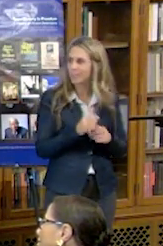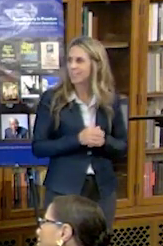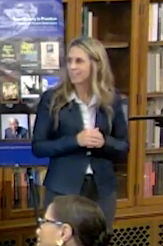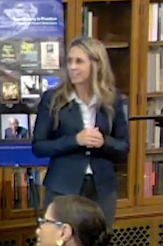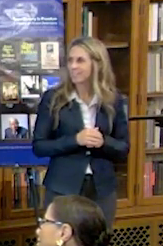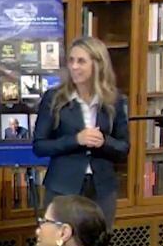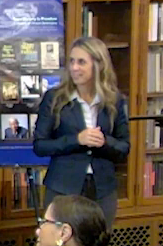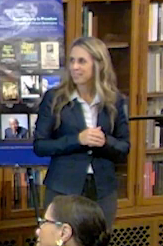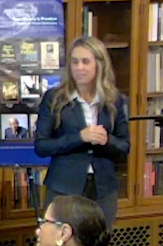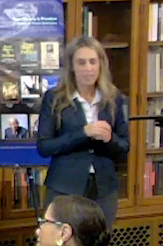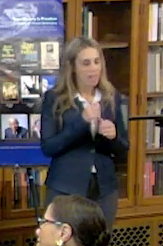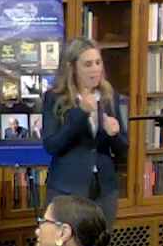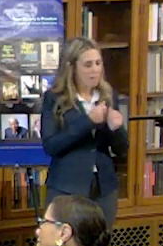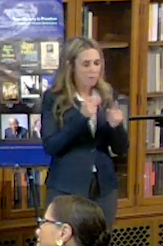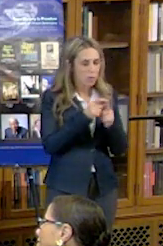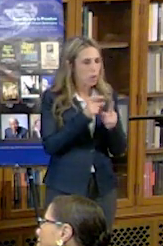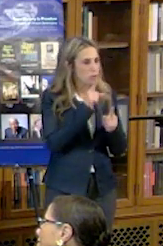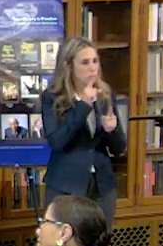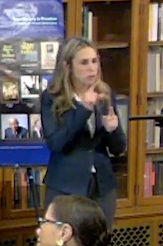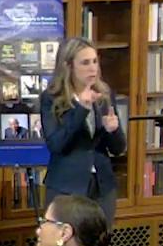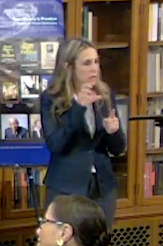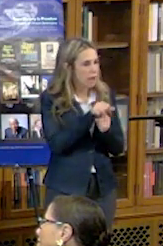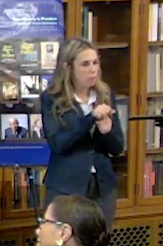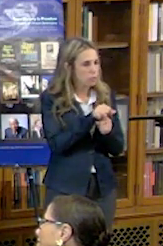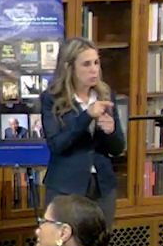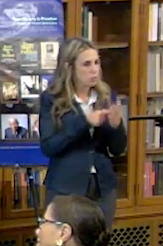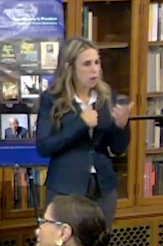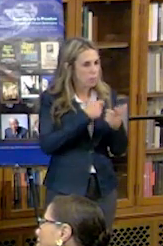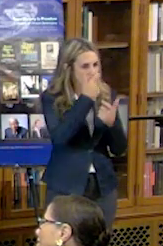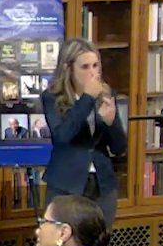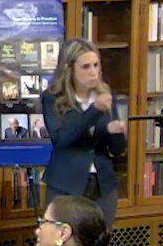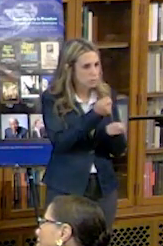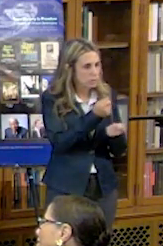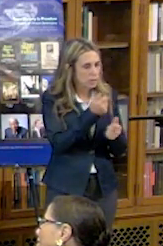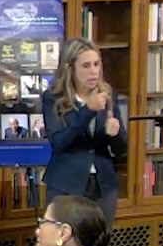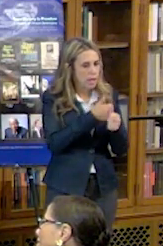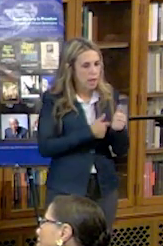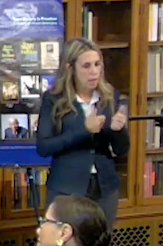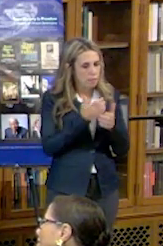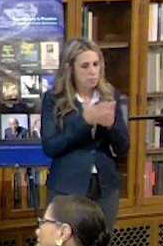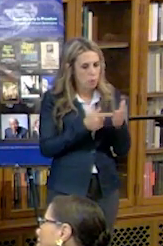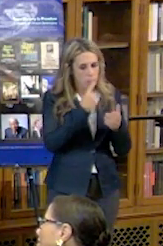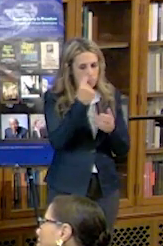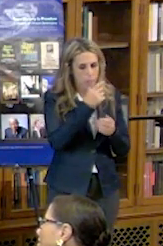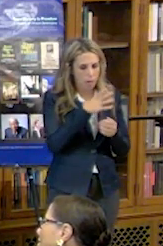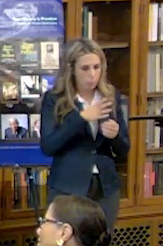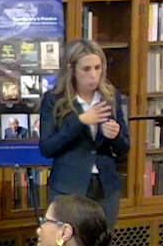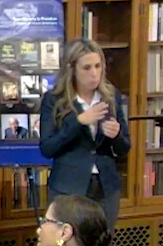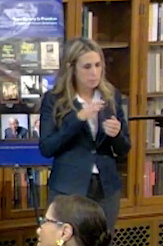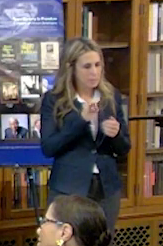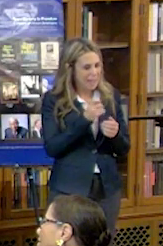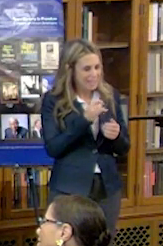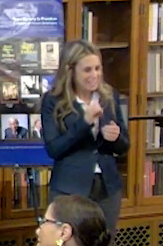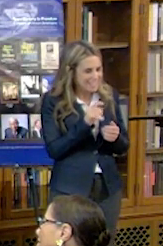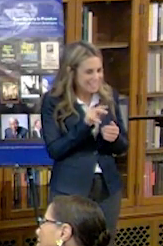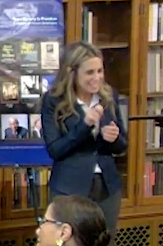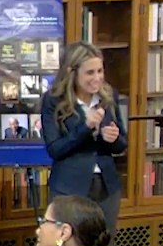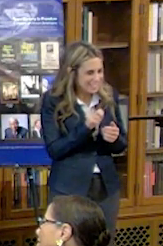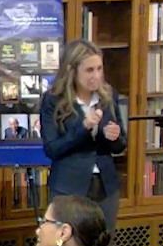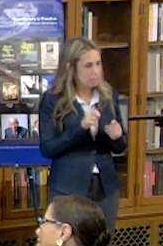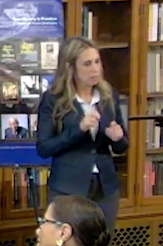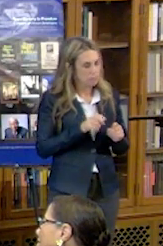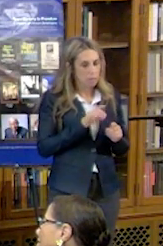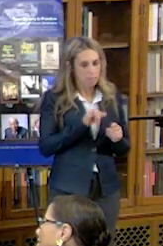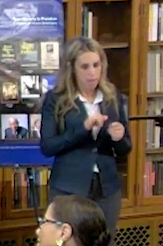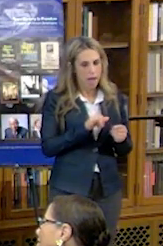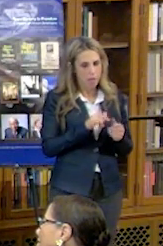word seemed to capture what I was interested in that every aspect of black women's existence lent itself to what we